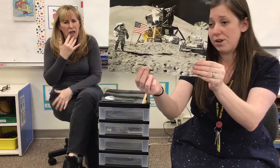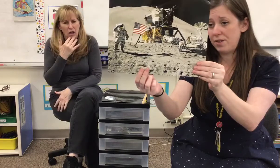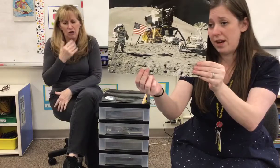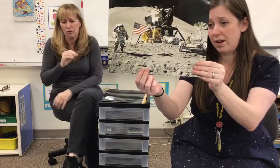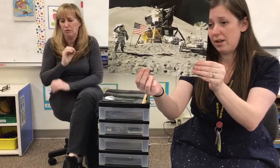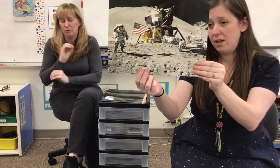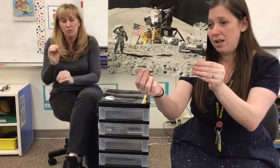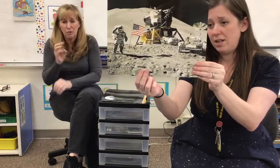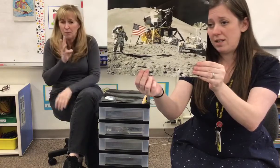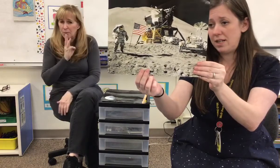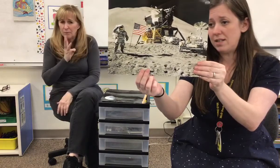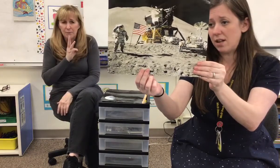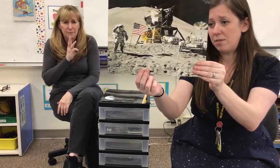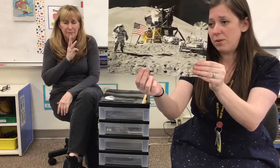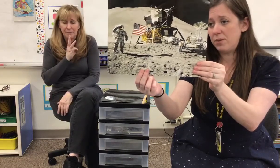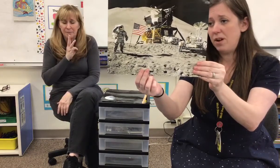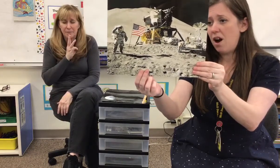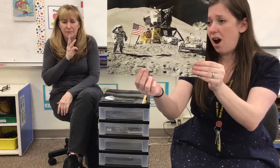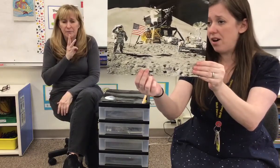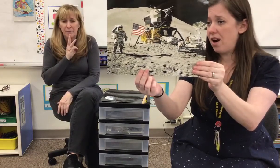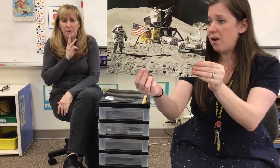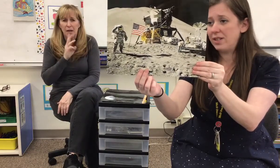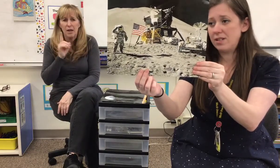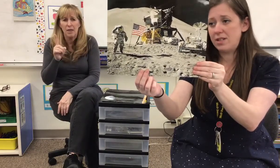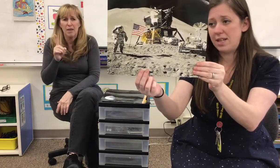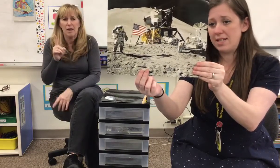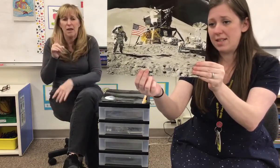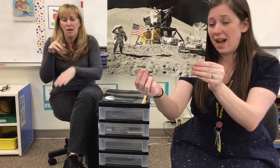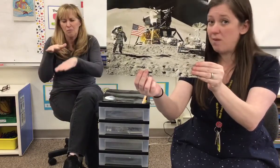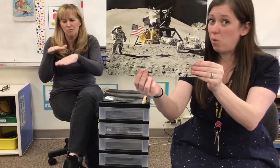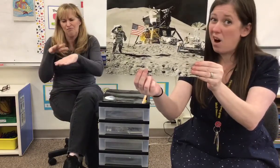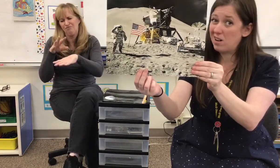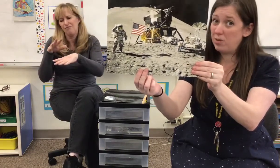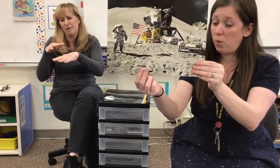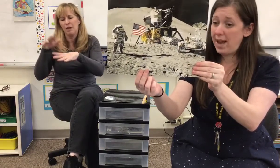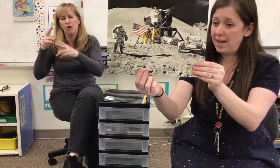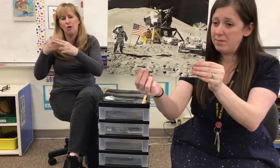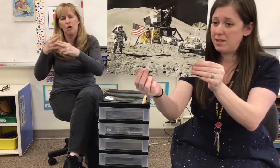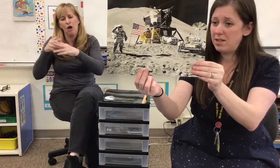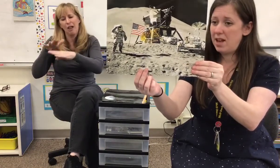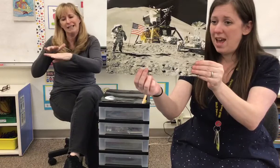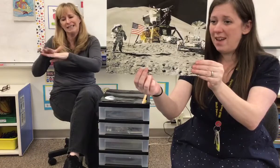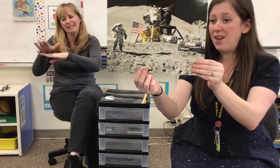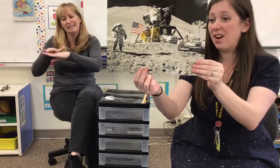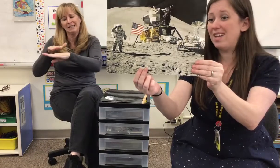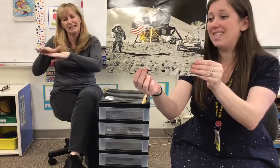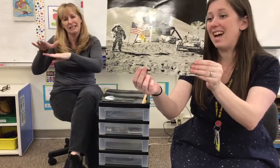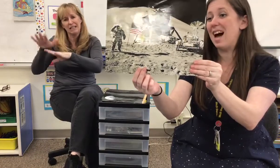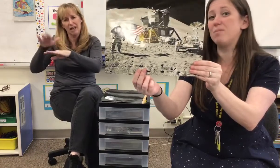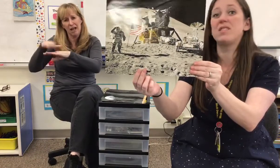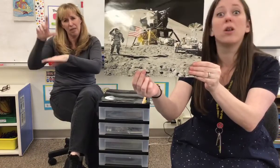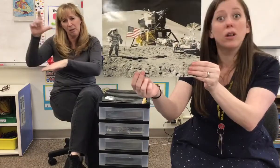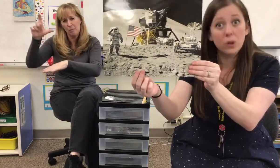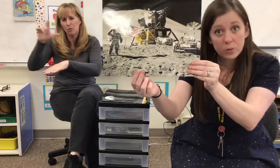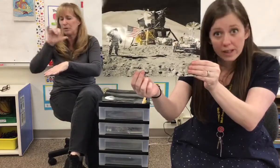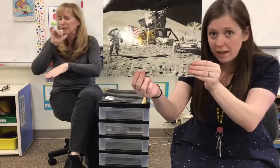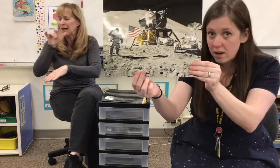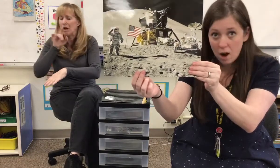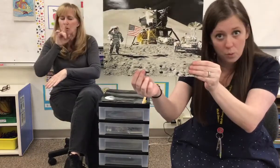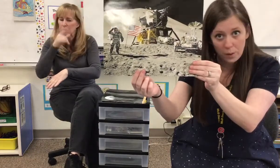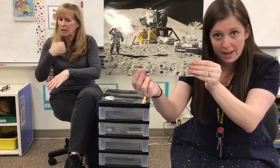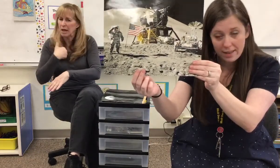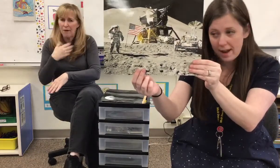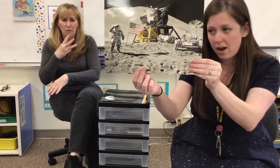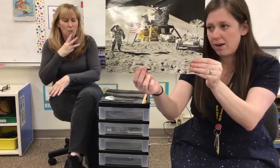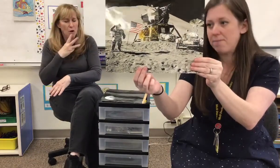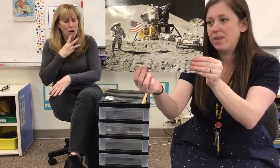no water there. Seas on the moon are not real seas that have water and waves, and there is absolutely